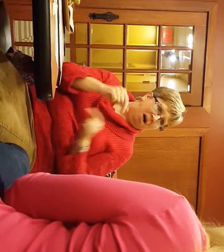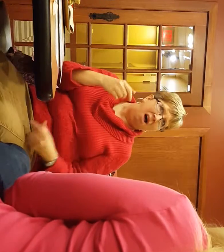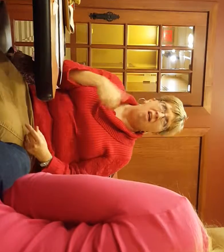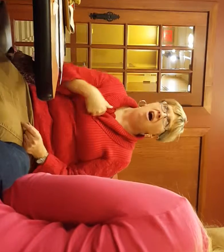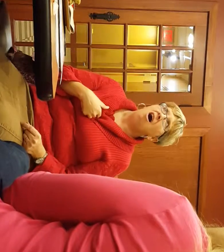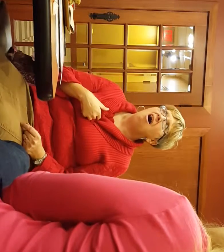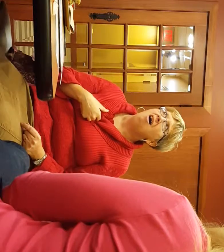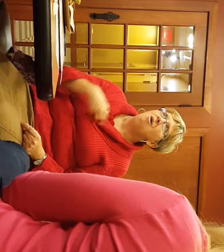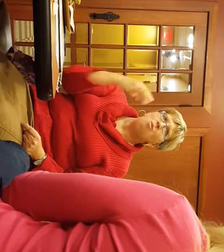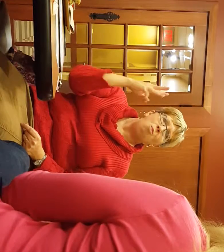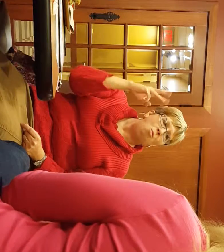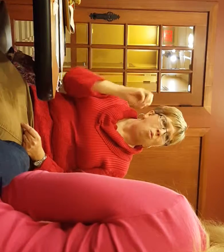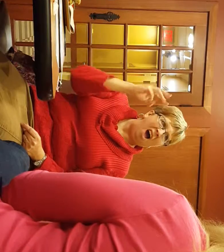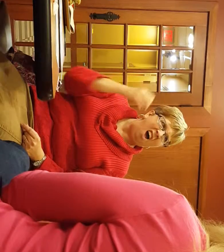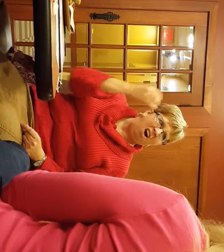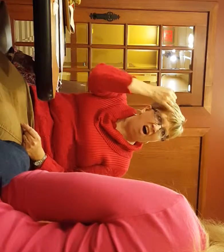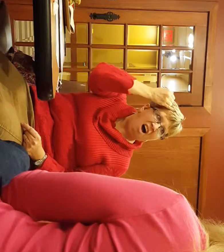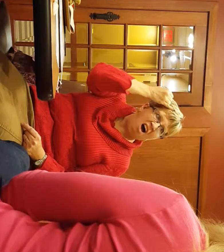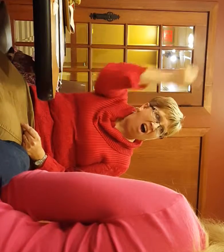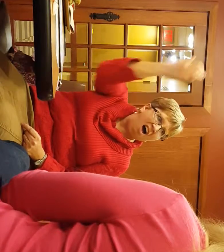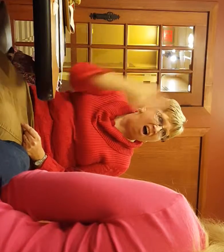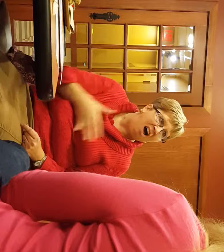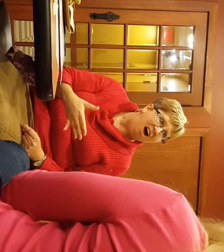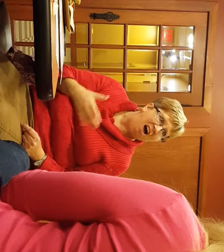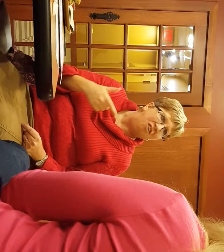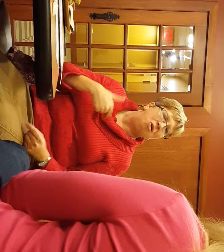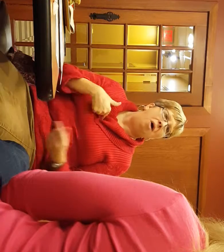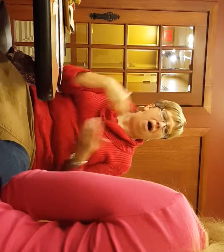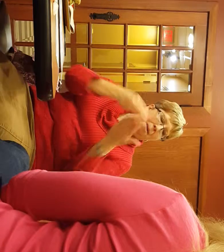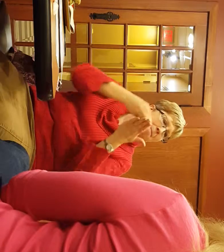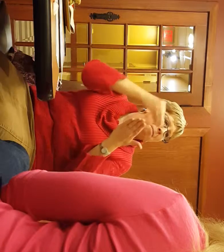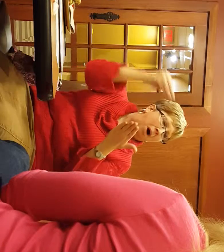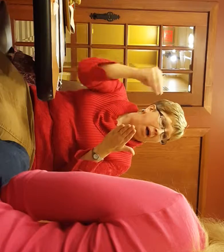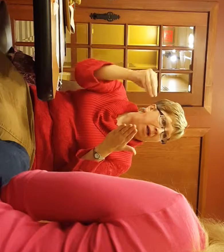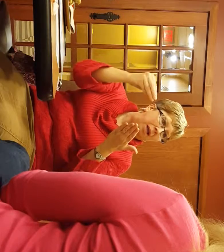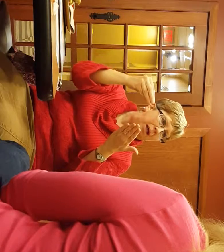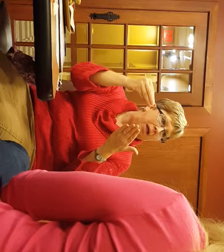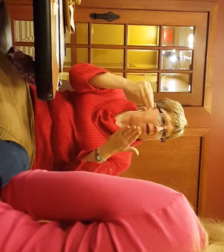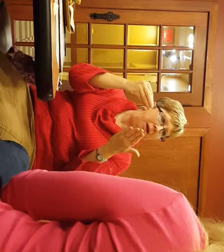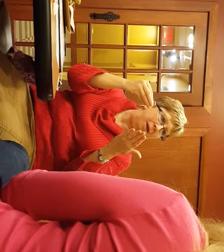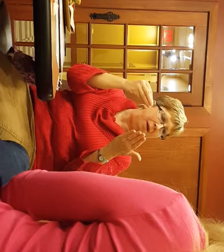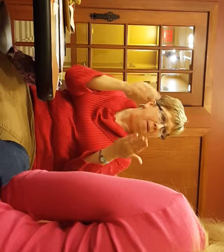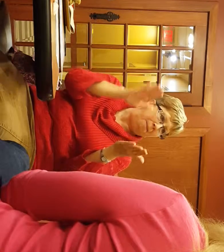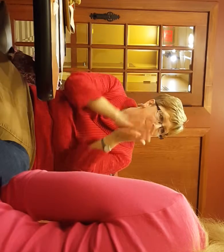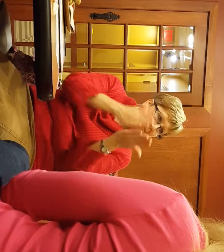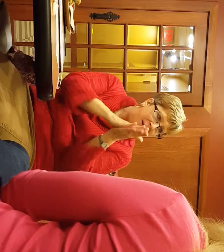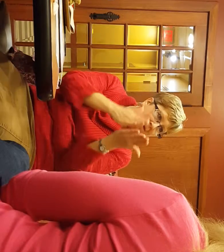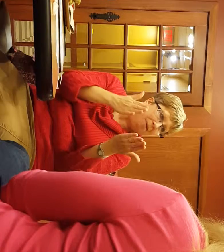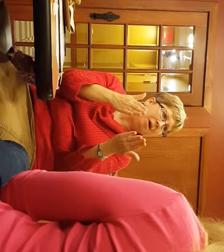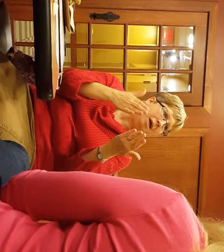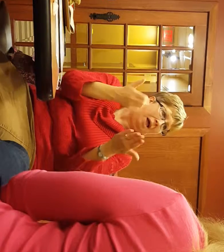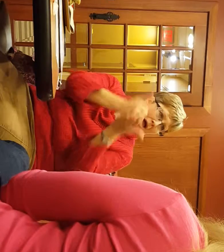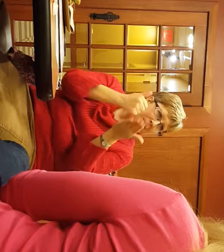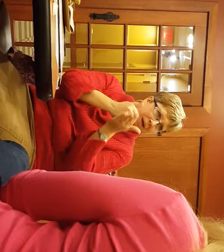And I went out and I got myself an essential oil reference guide, and from there on out, anytime there was something that came up, I started researching on my own. What could I